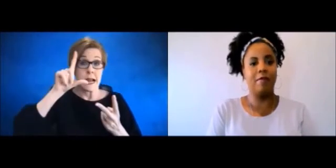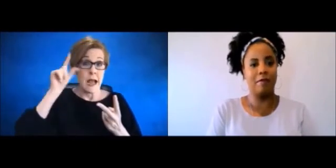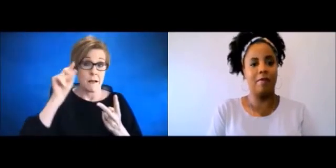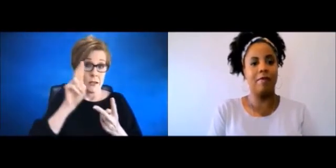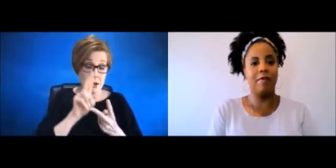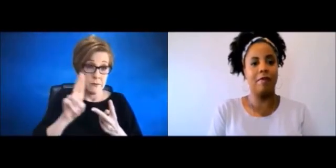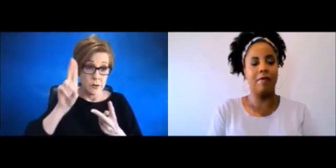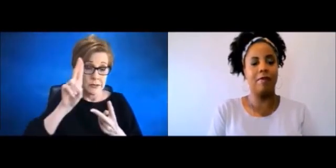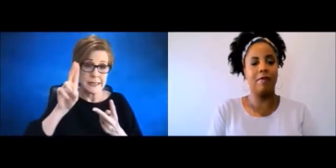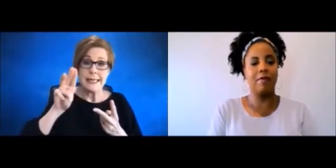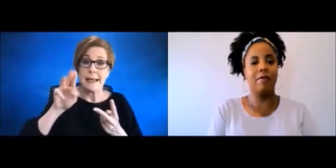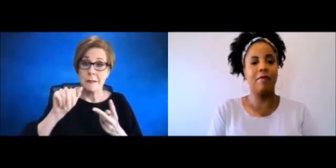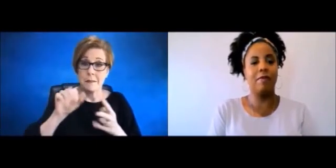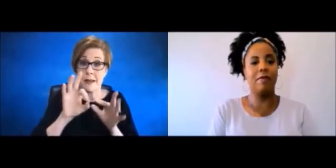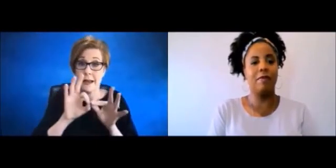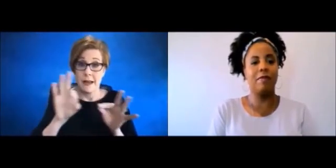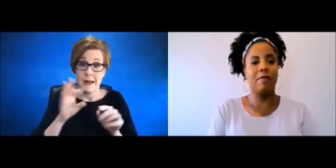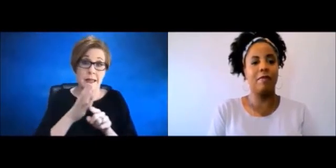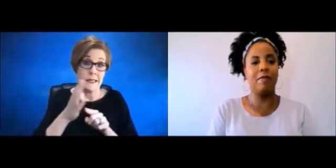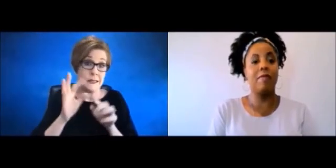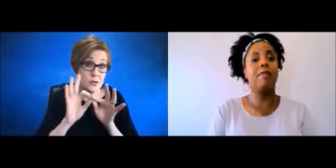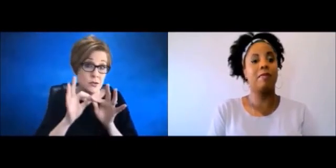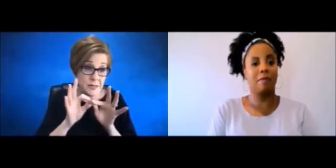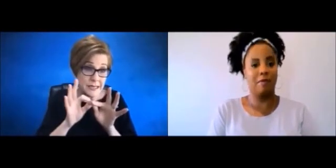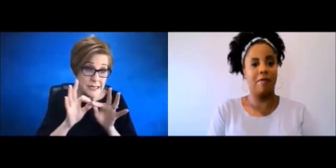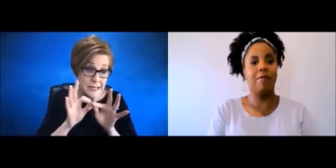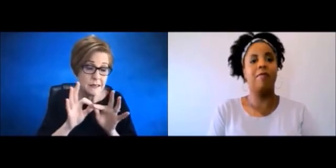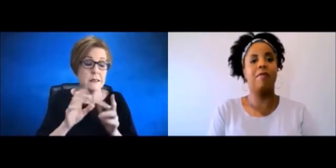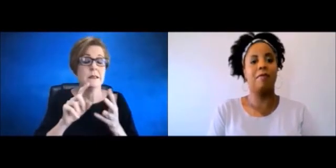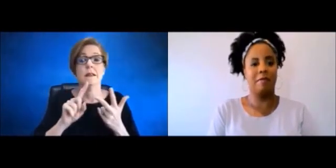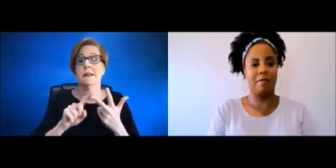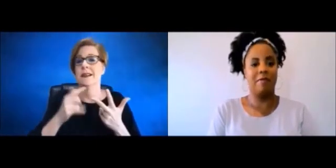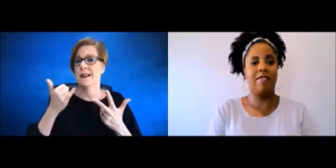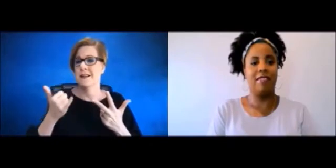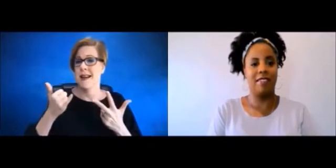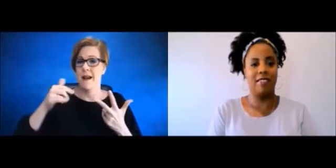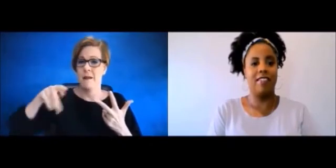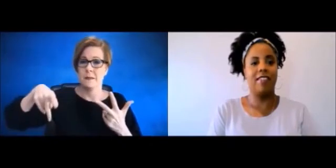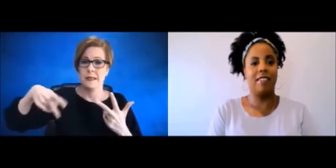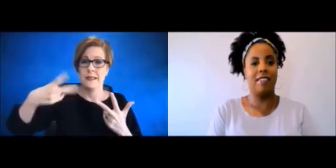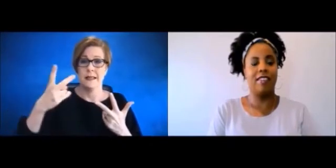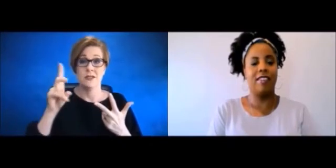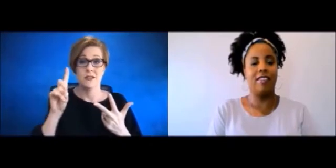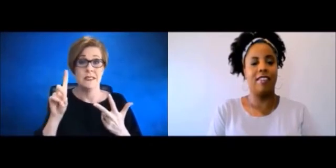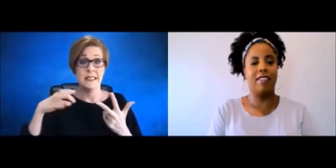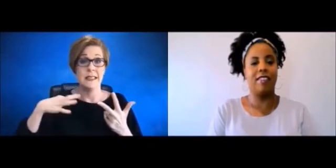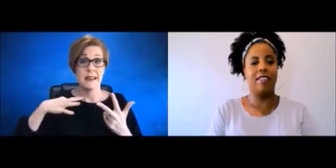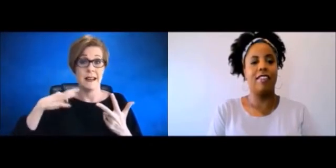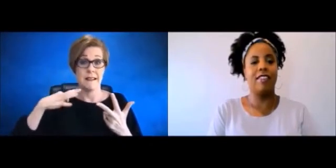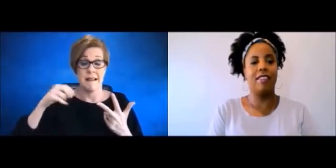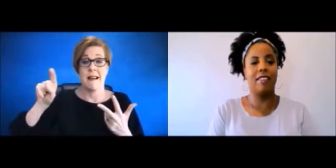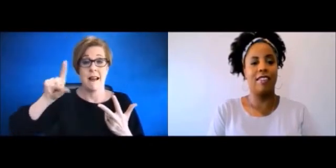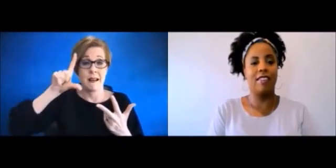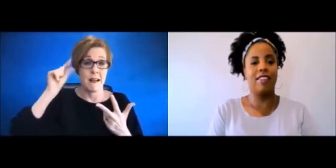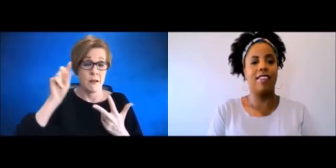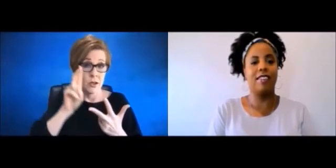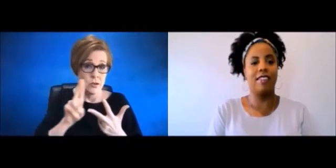I then went to Gallaudet University and earned my master's degree in interpreting, and I'm a current PhD candidate at